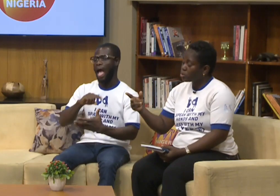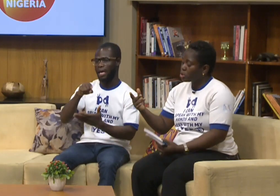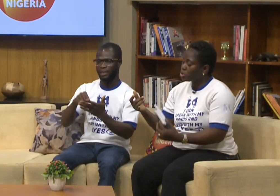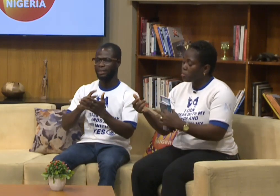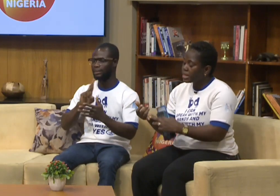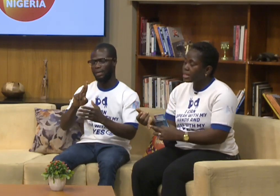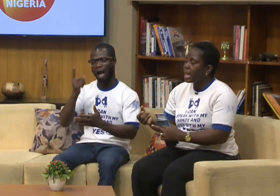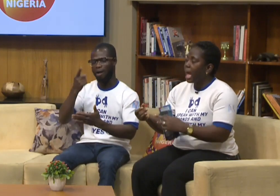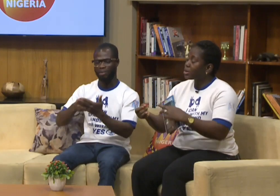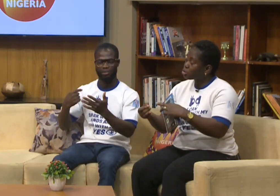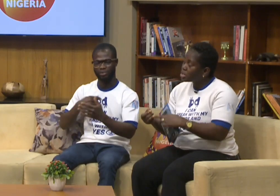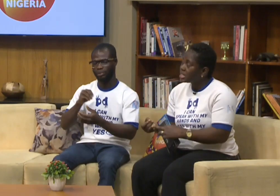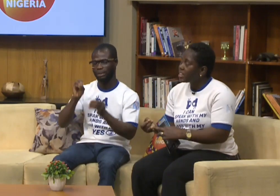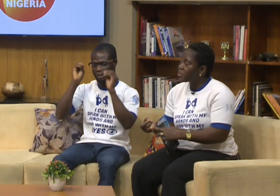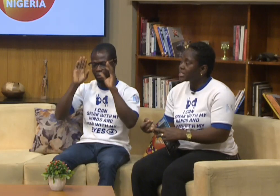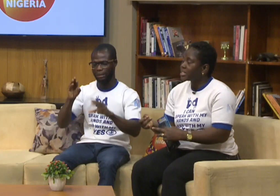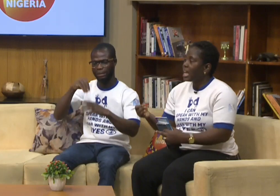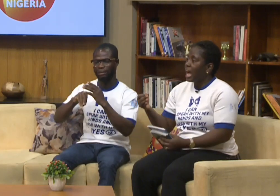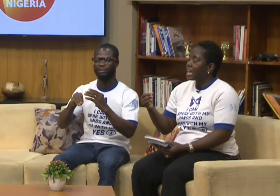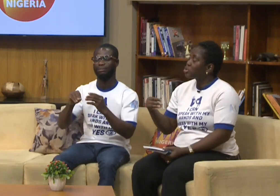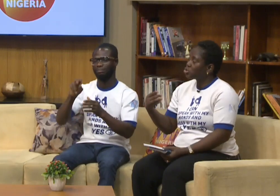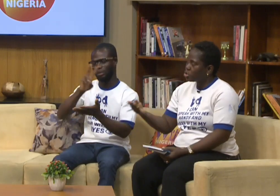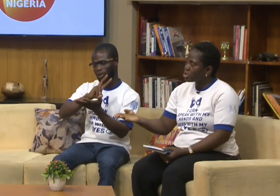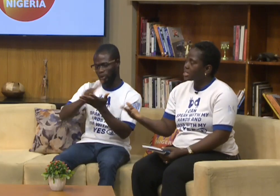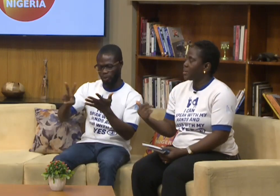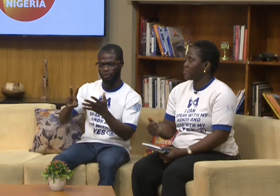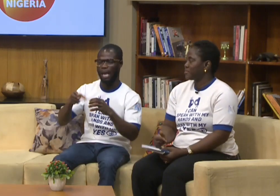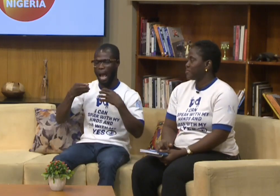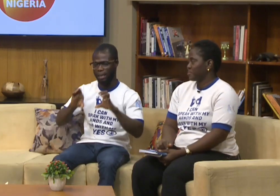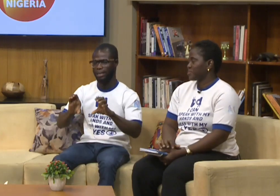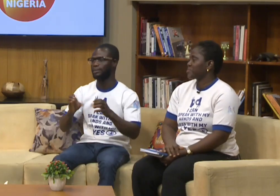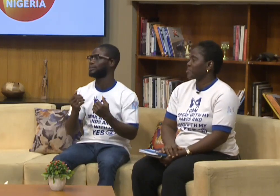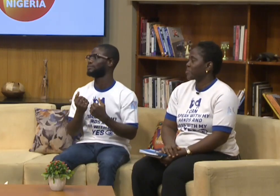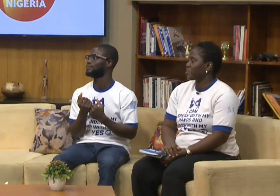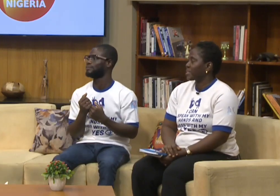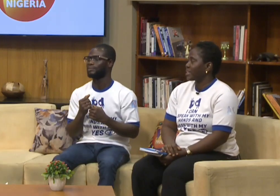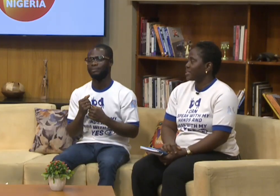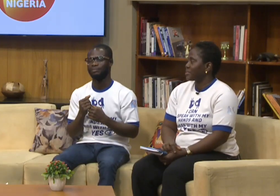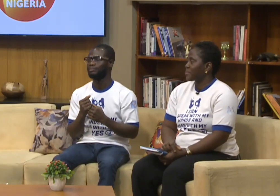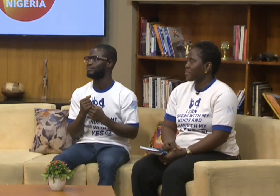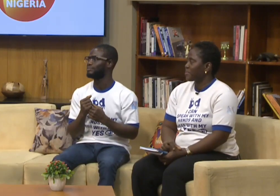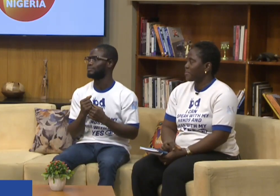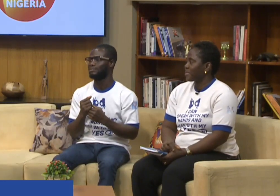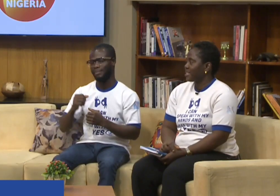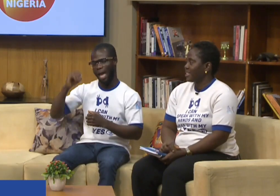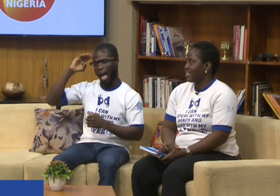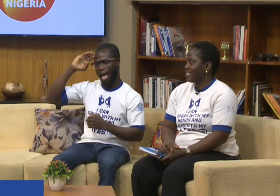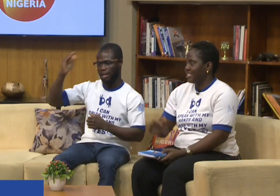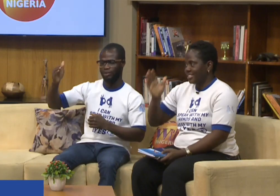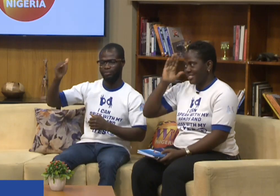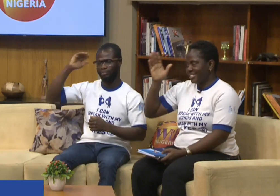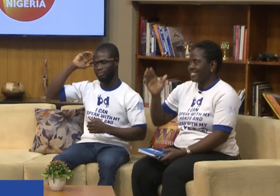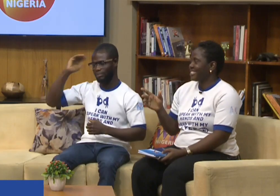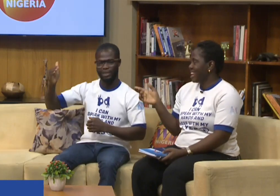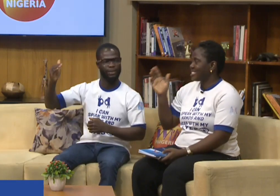2 weeks. We'll teach you the basic, how to greet a deaf person, and how to introduce yourself. To that. So how do I say hello to a